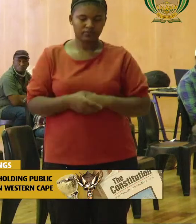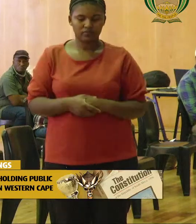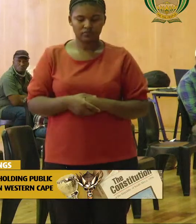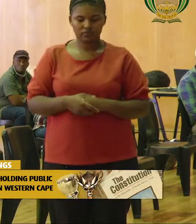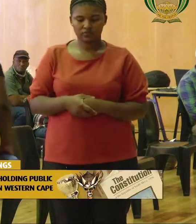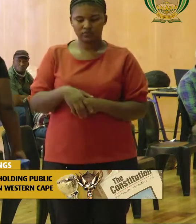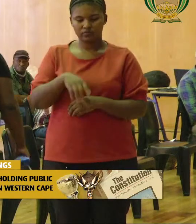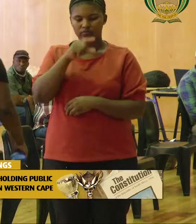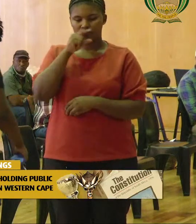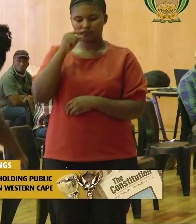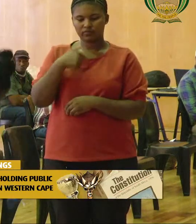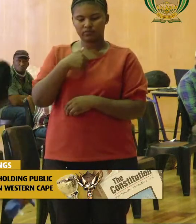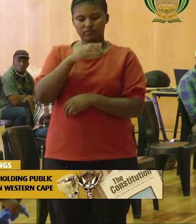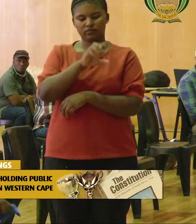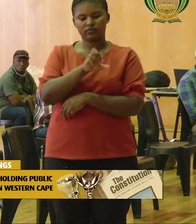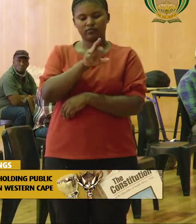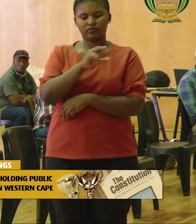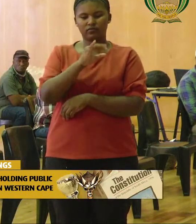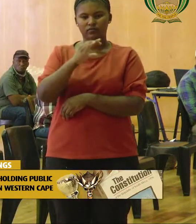ngu-Eric Kamdaka lo